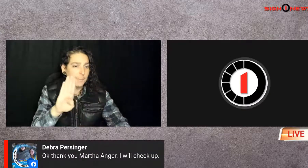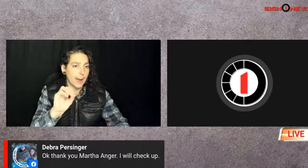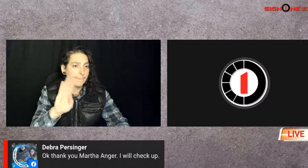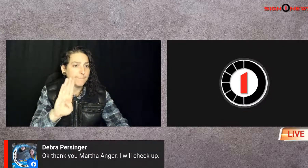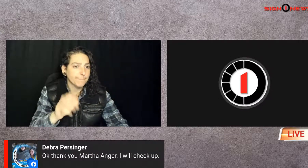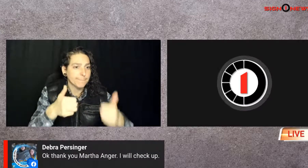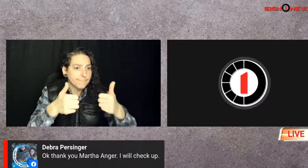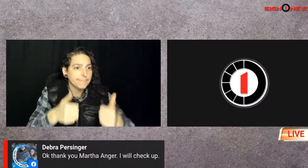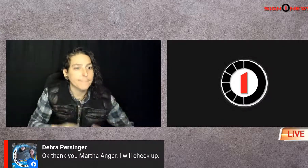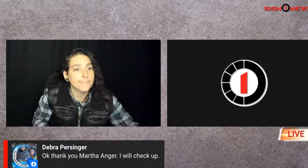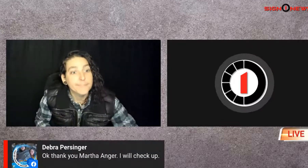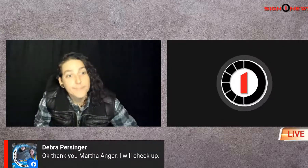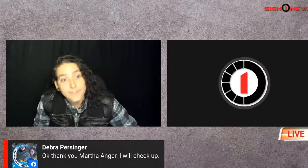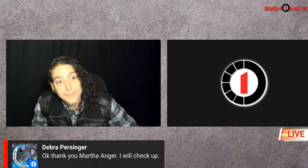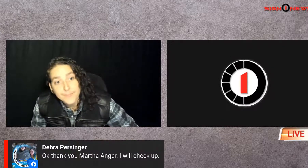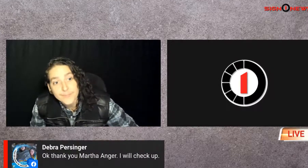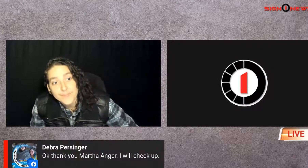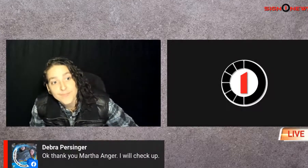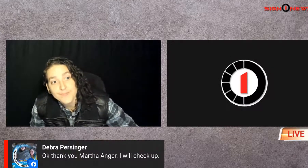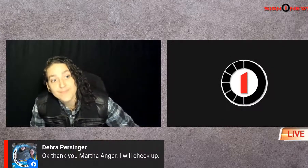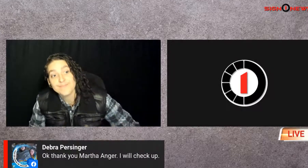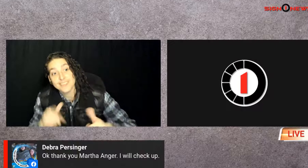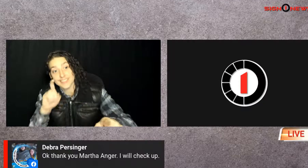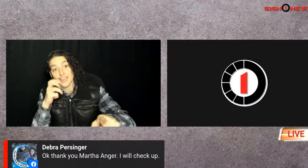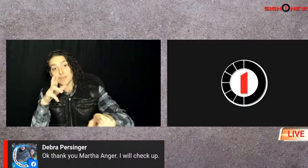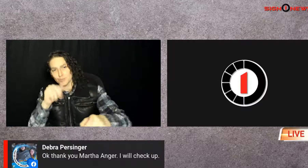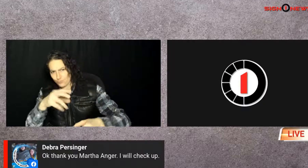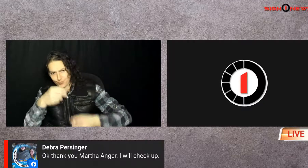I hope I answered your question, Bob.